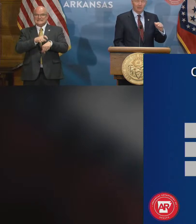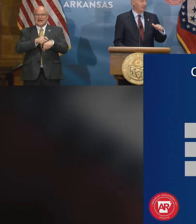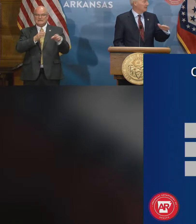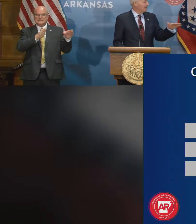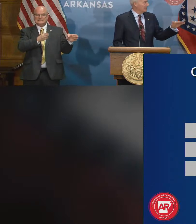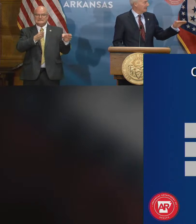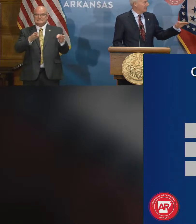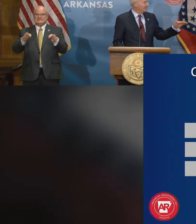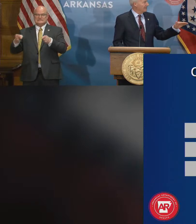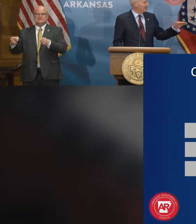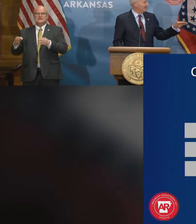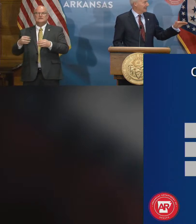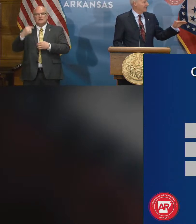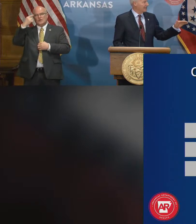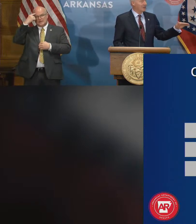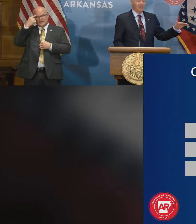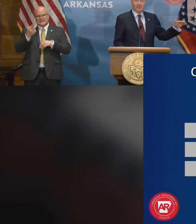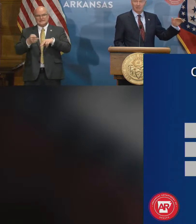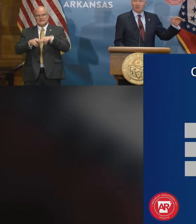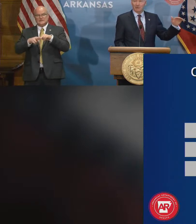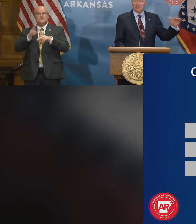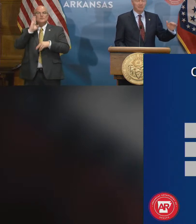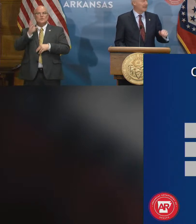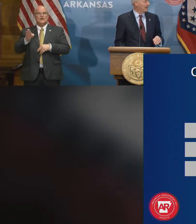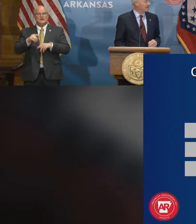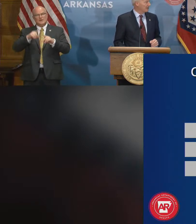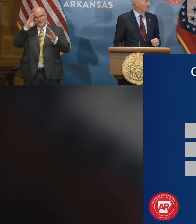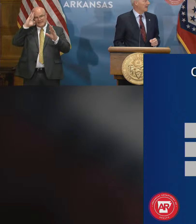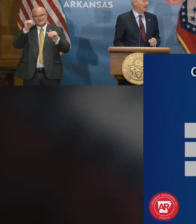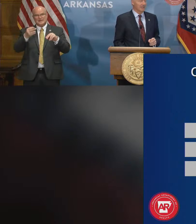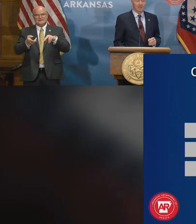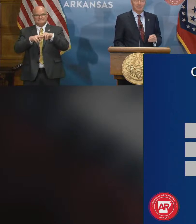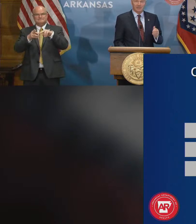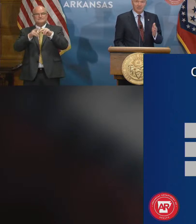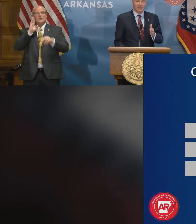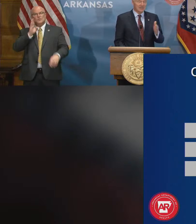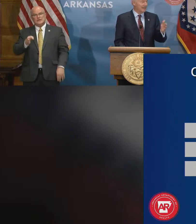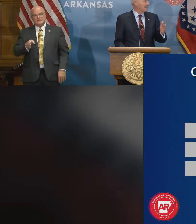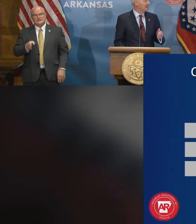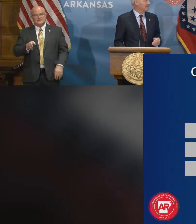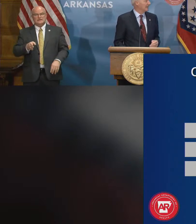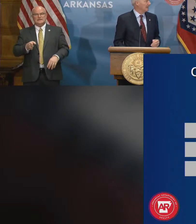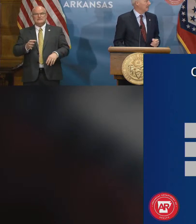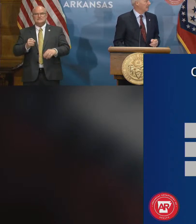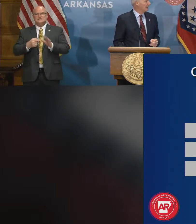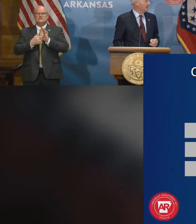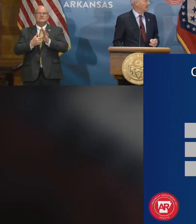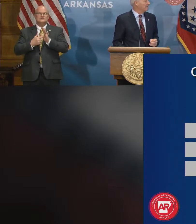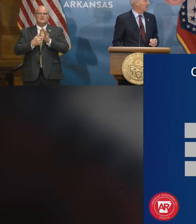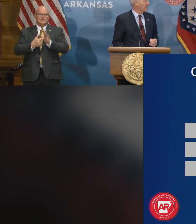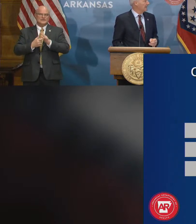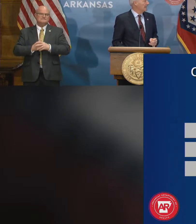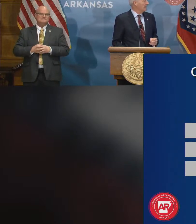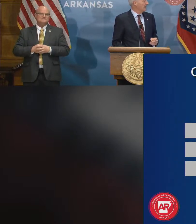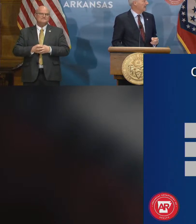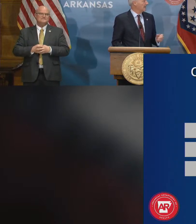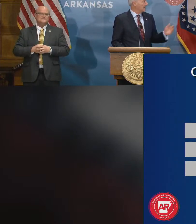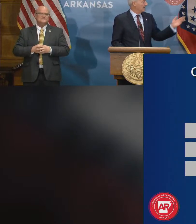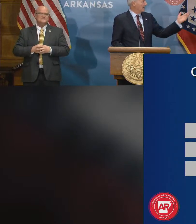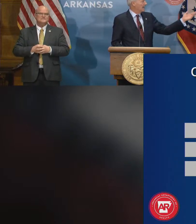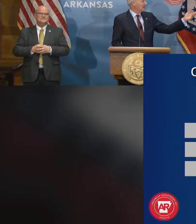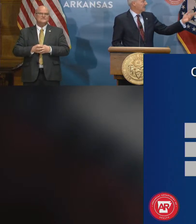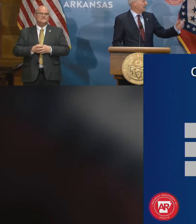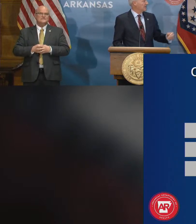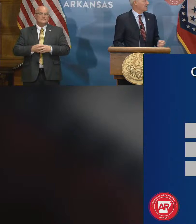there, so that's encouraging, but we expect that to go back up. It's just a tailing indicator again.